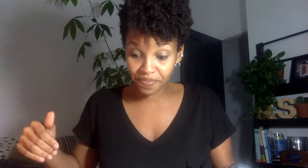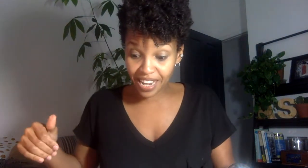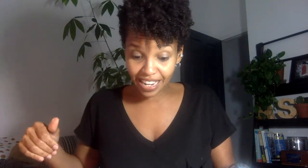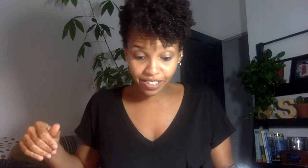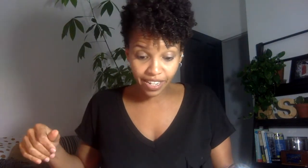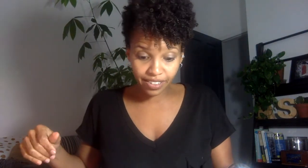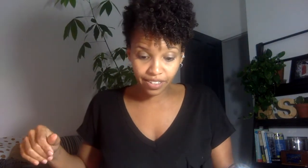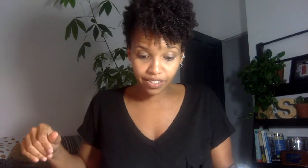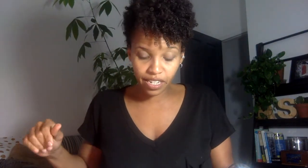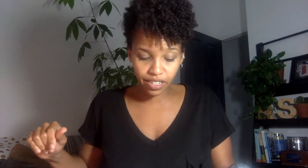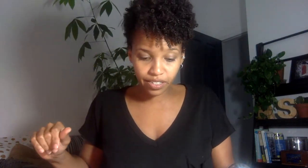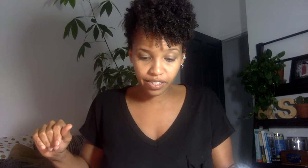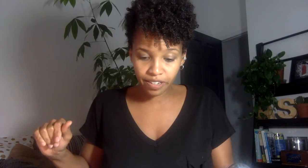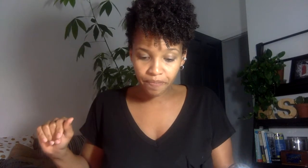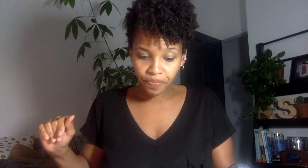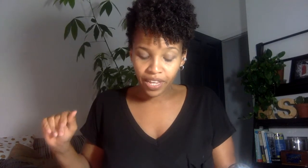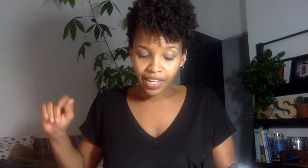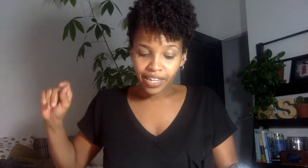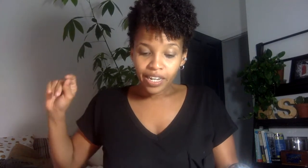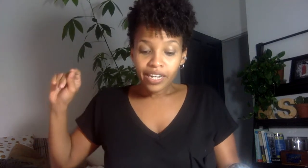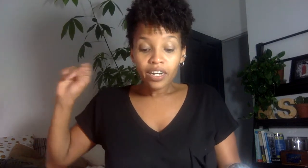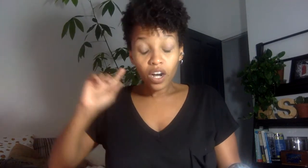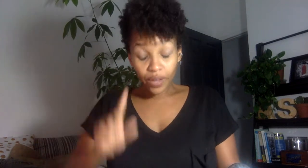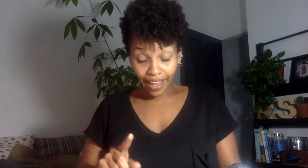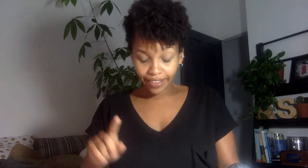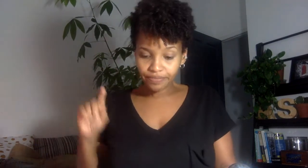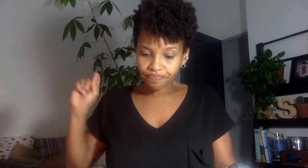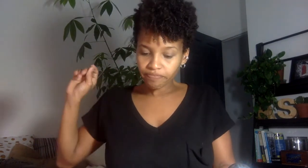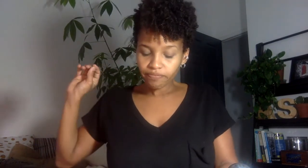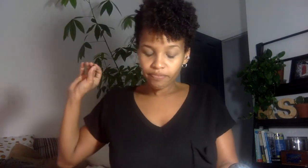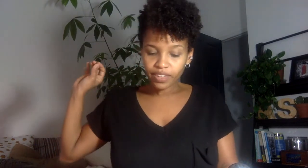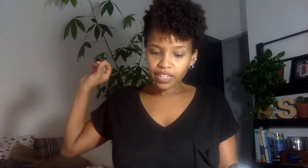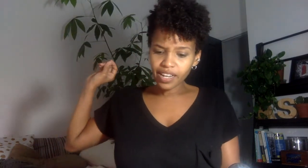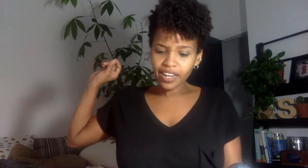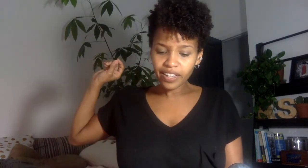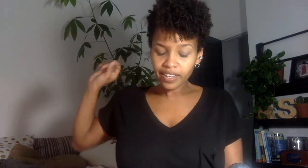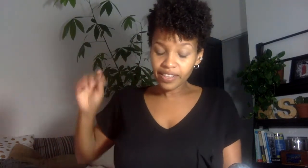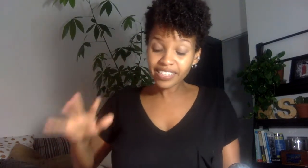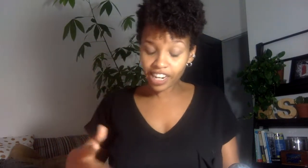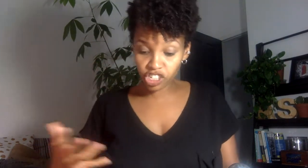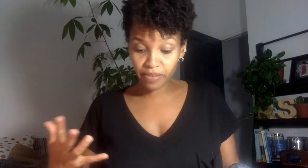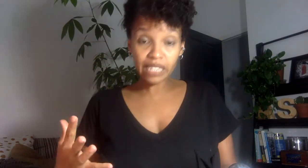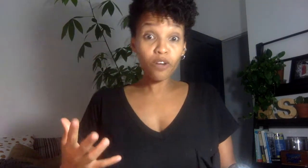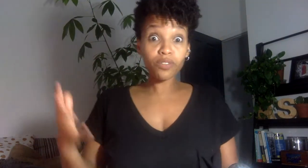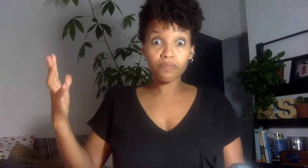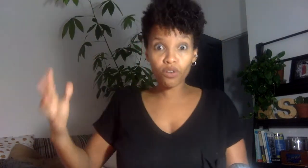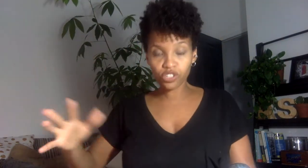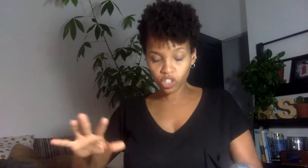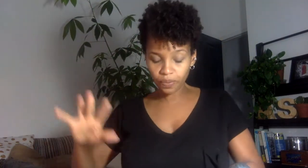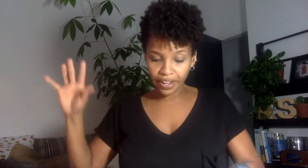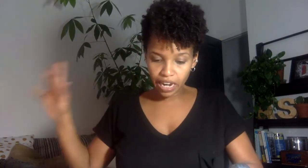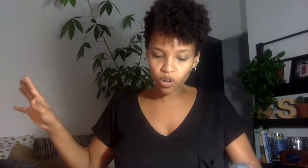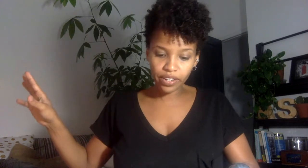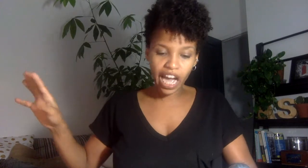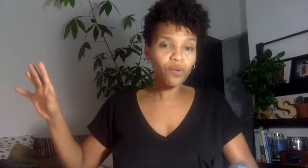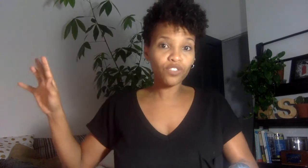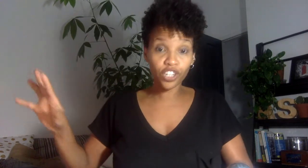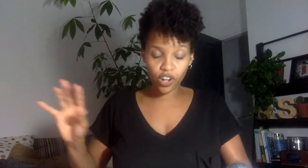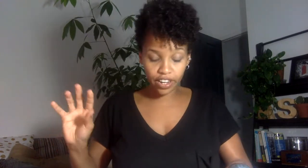next sentence is, okay. This section makes me almost emotional, but I won't start crying for you